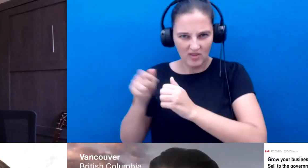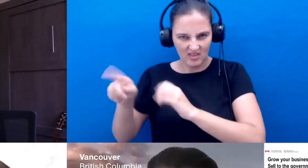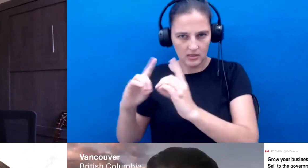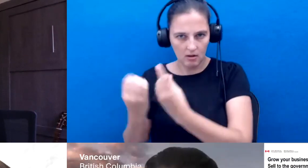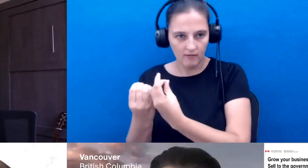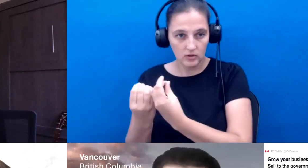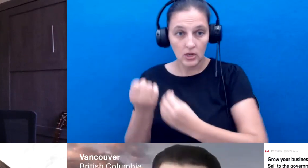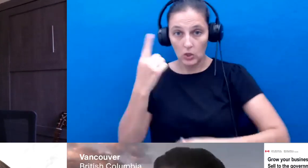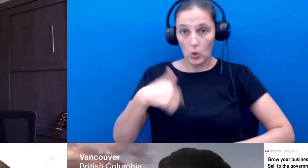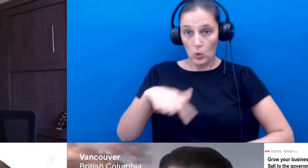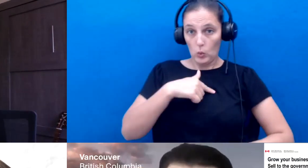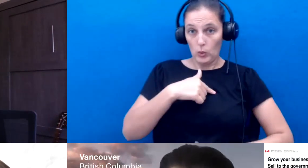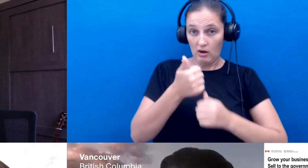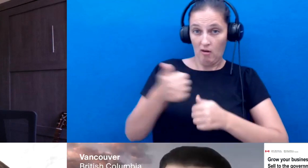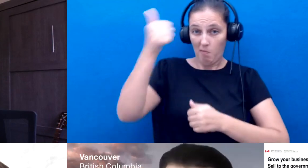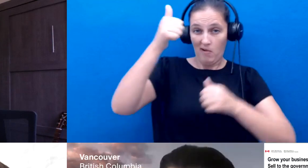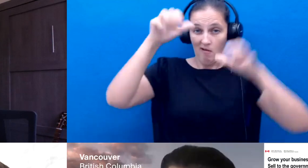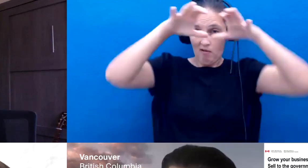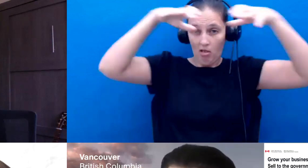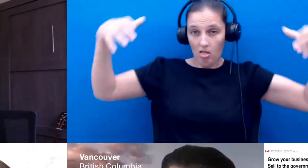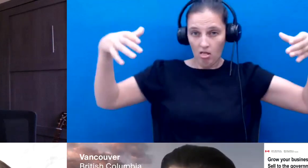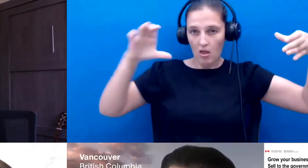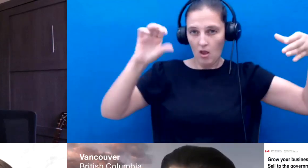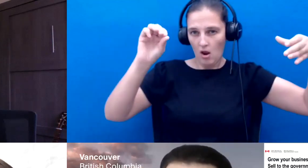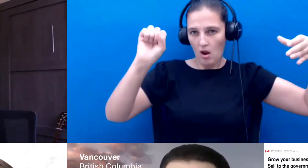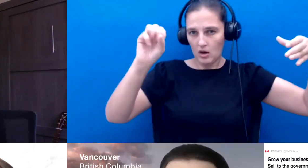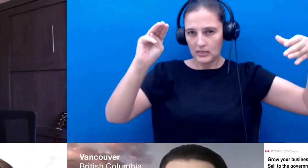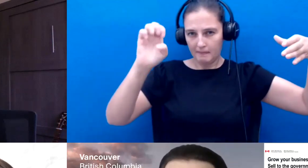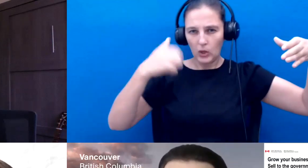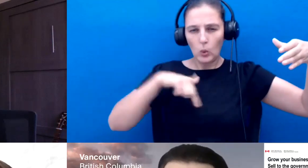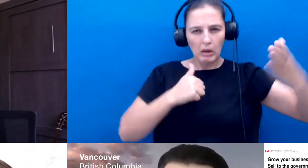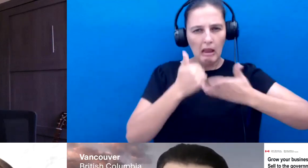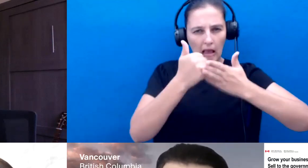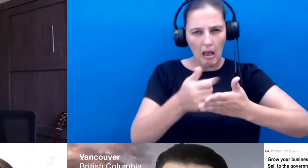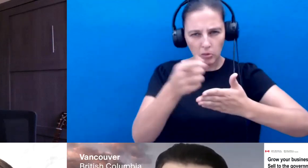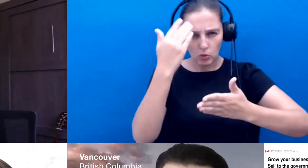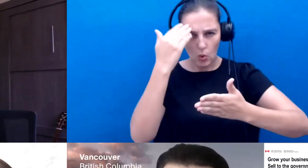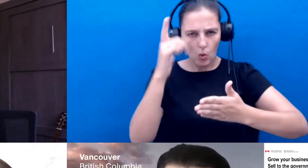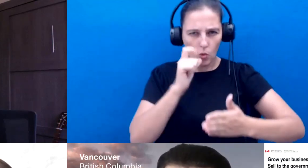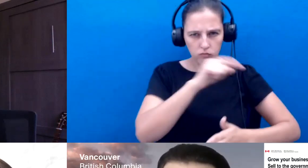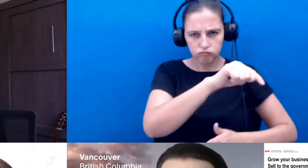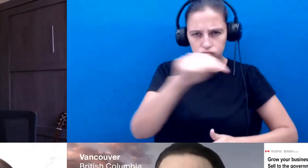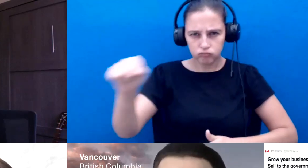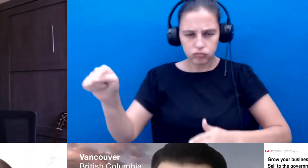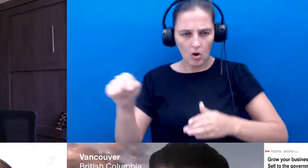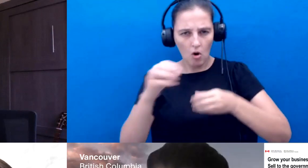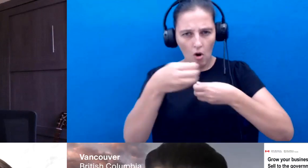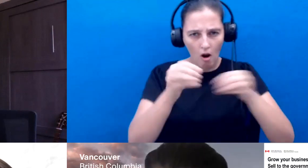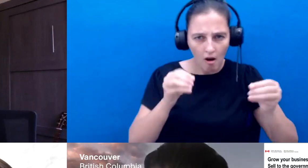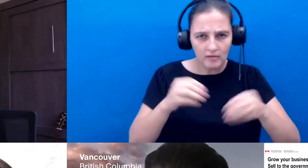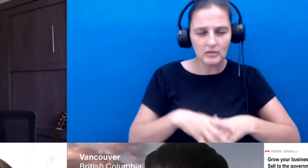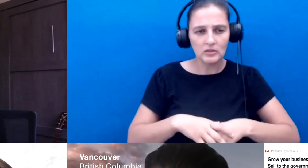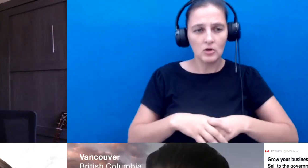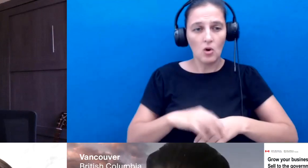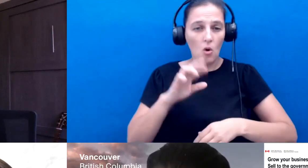above that, and we can help you find the offices like Ann's, or at least help you find the resources that